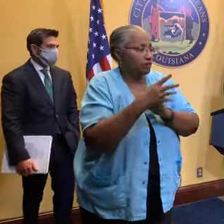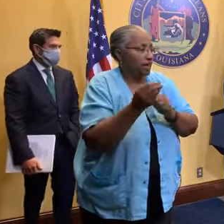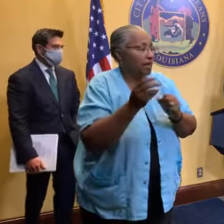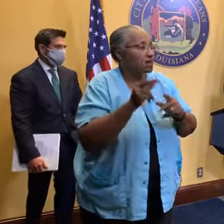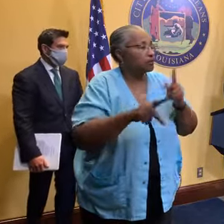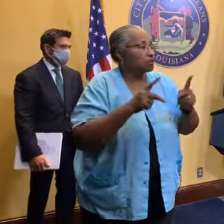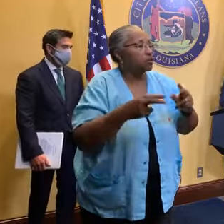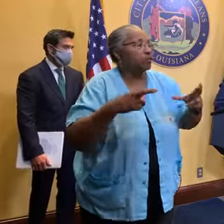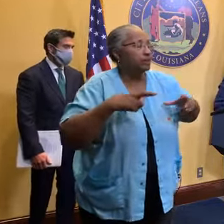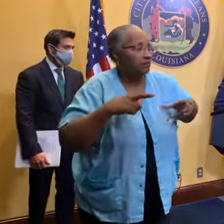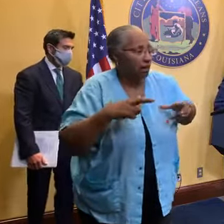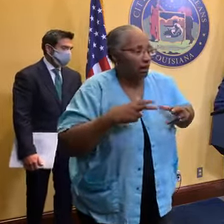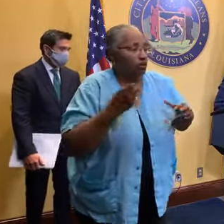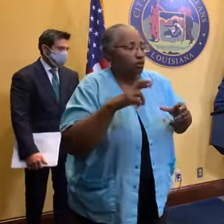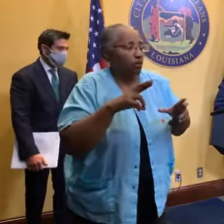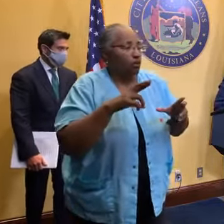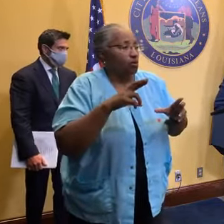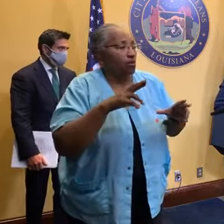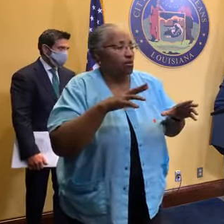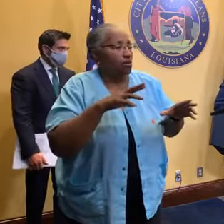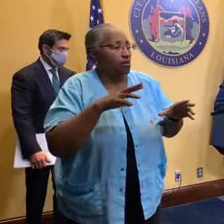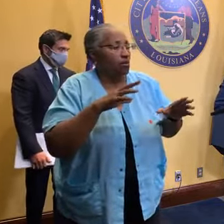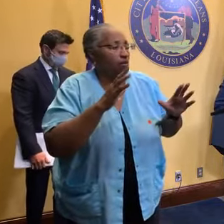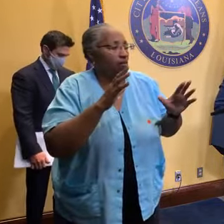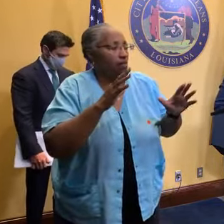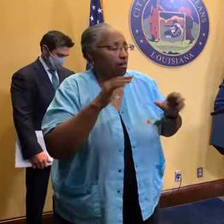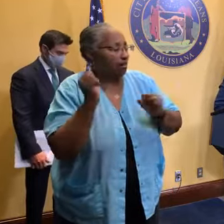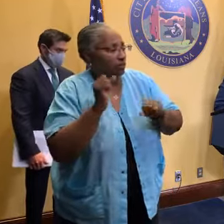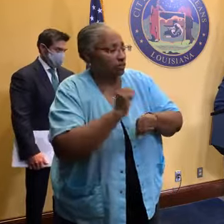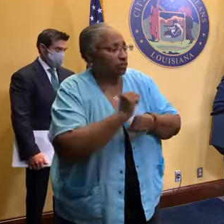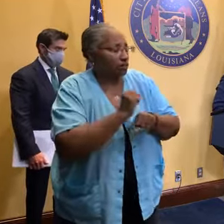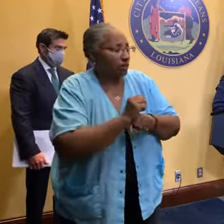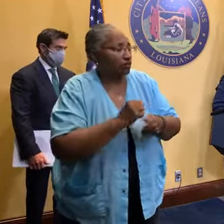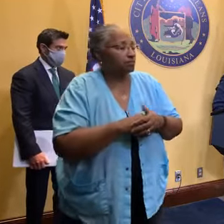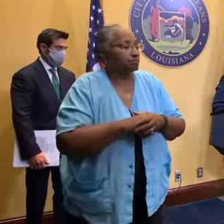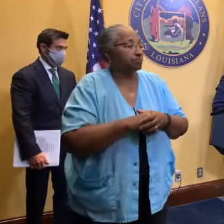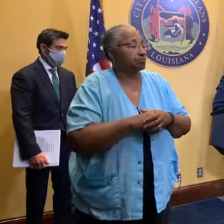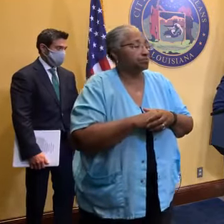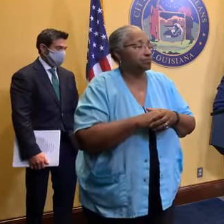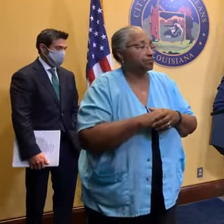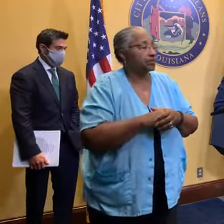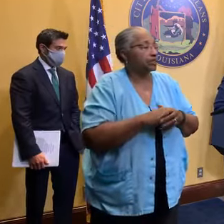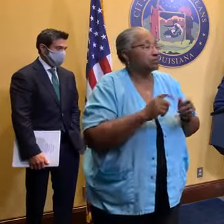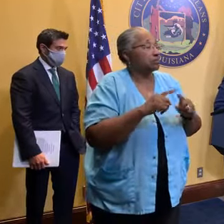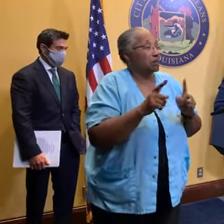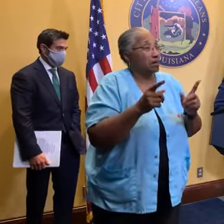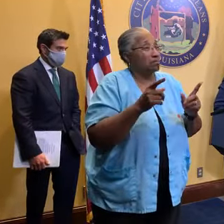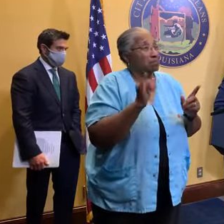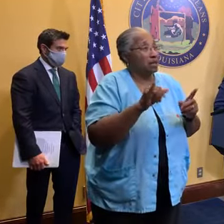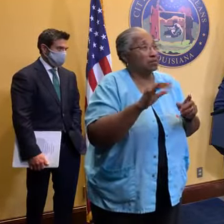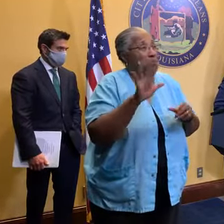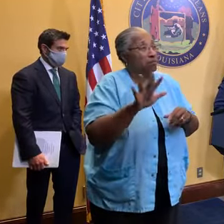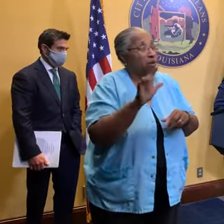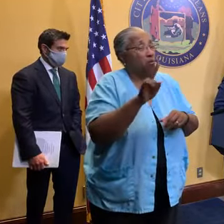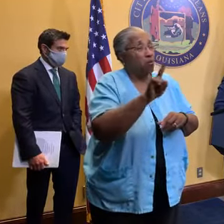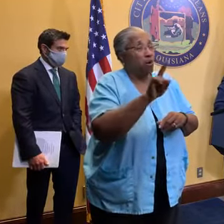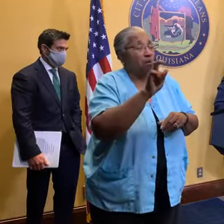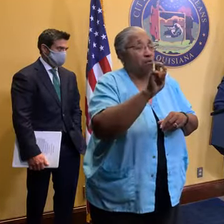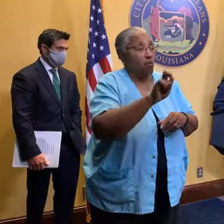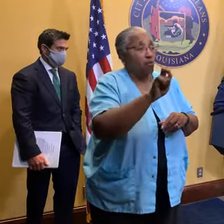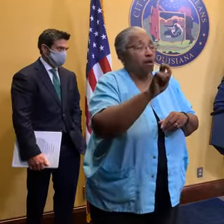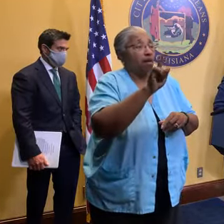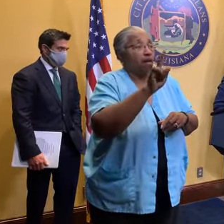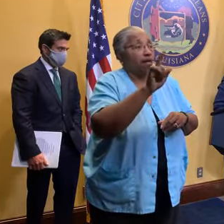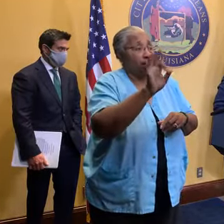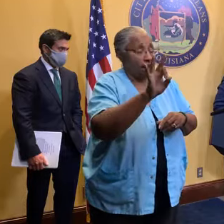35,000 threshold, I know that it was the right thing to do, but it came in at that price tag about 1.9 million. And again, it's